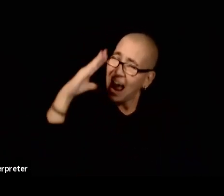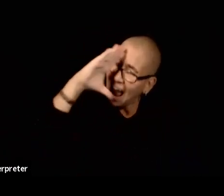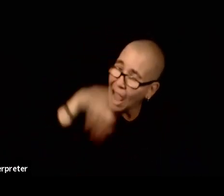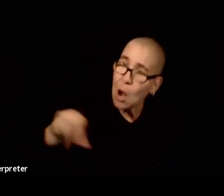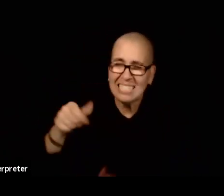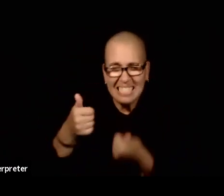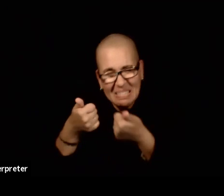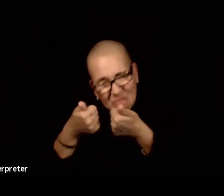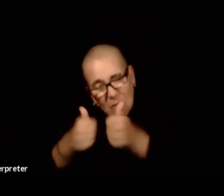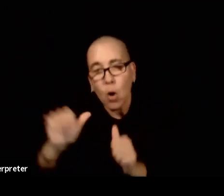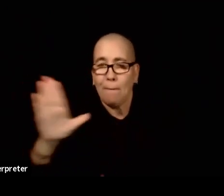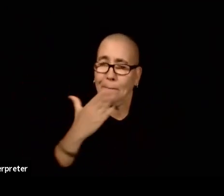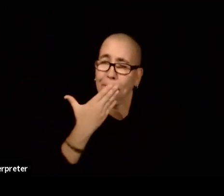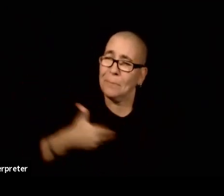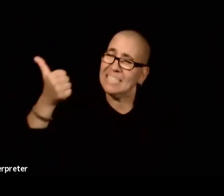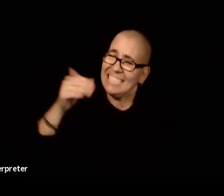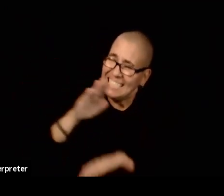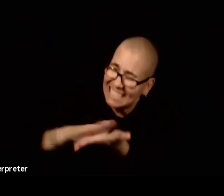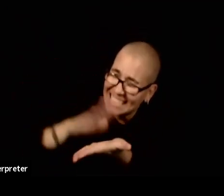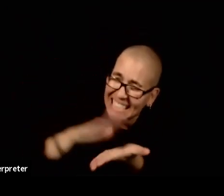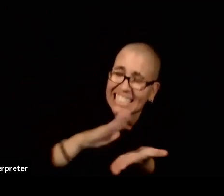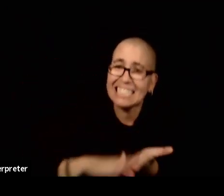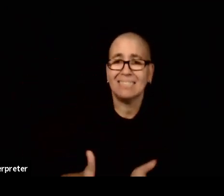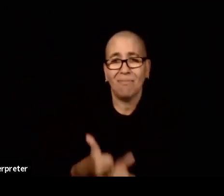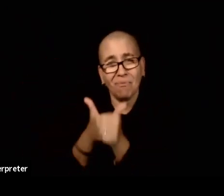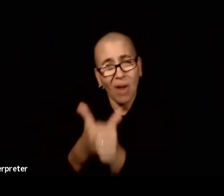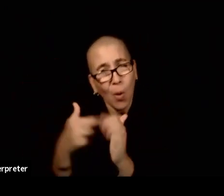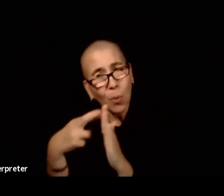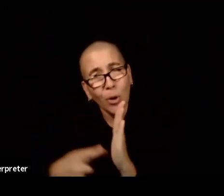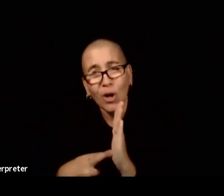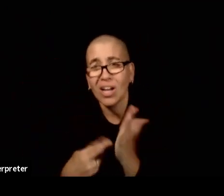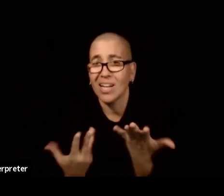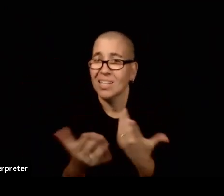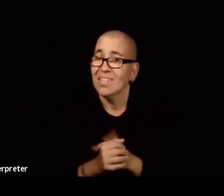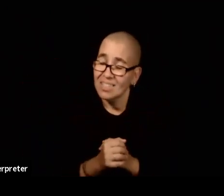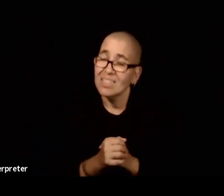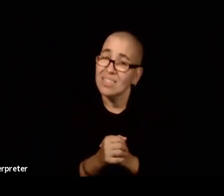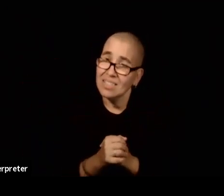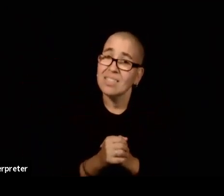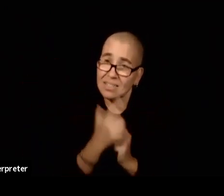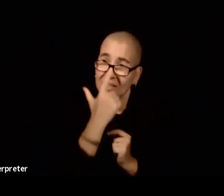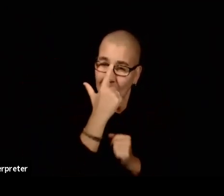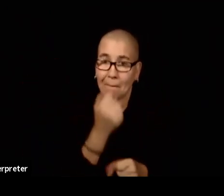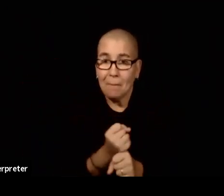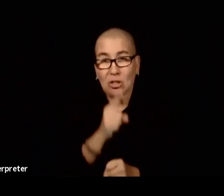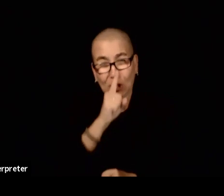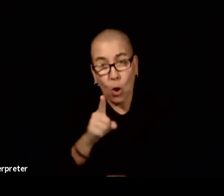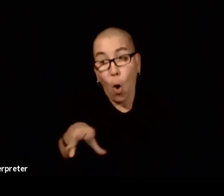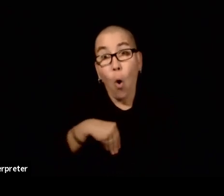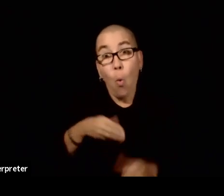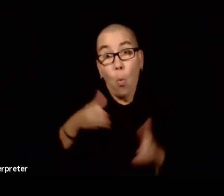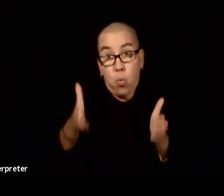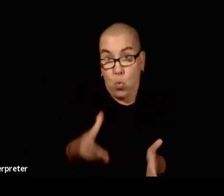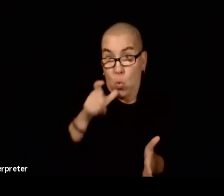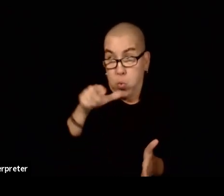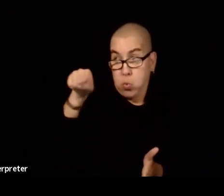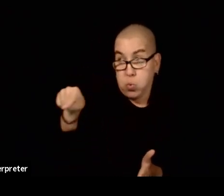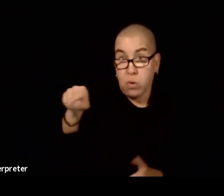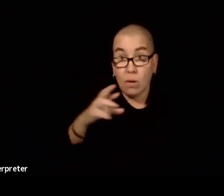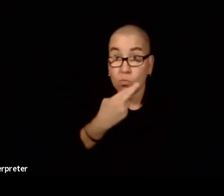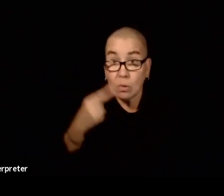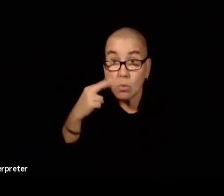not only proprietors are fully informed of what the requirements are and the potential consequences of not complying,